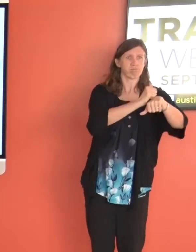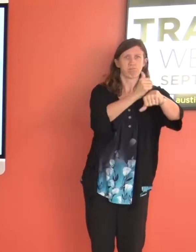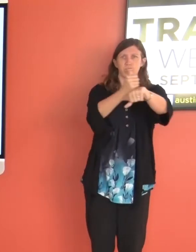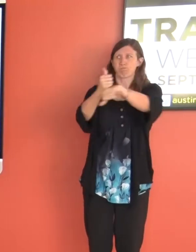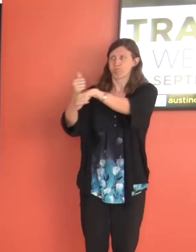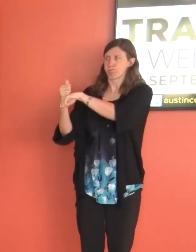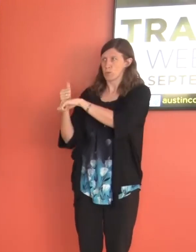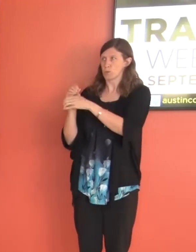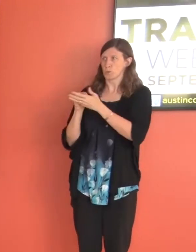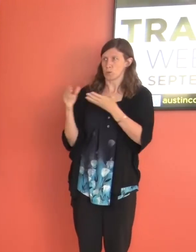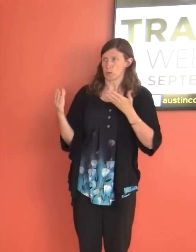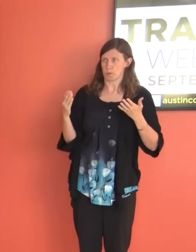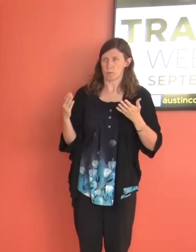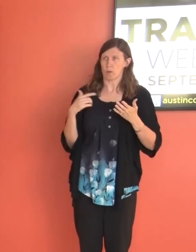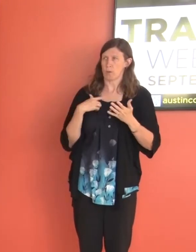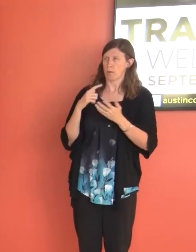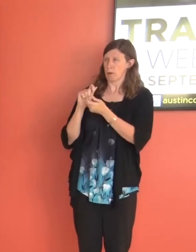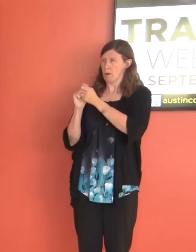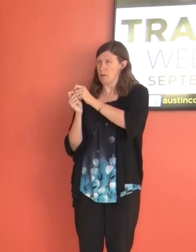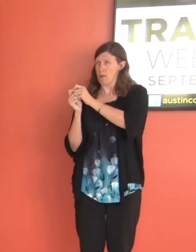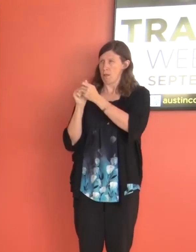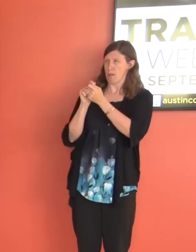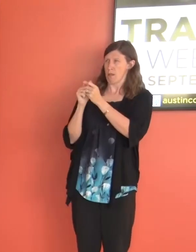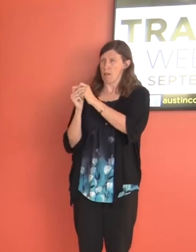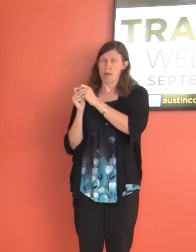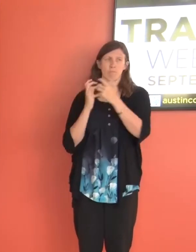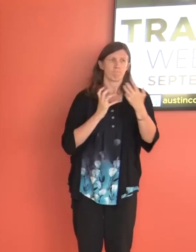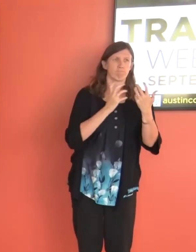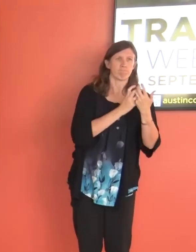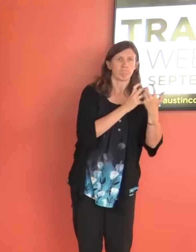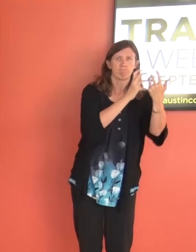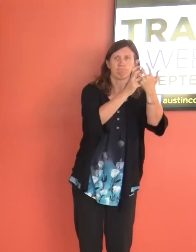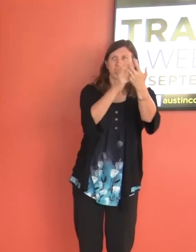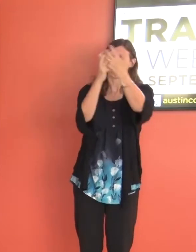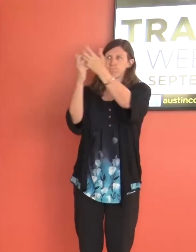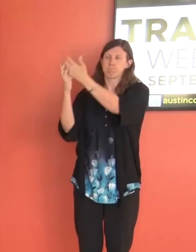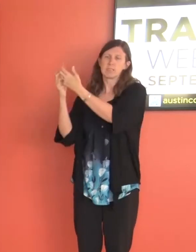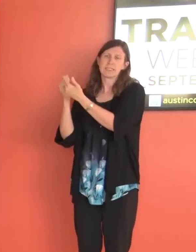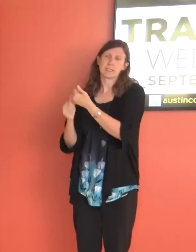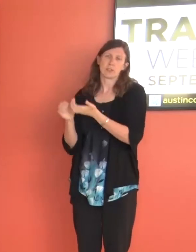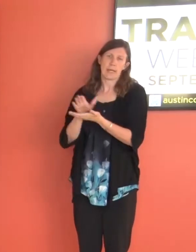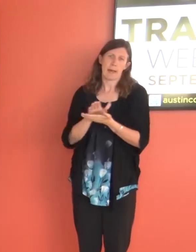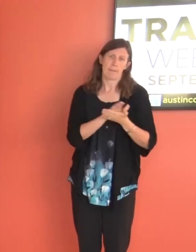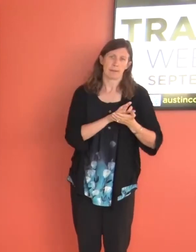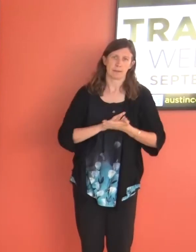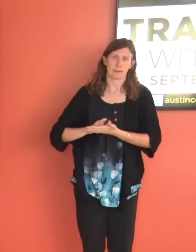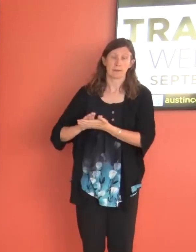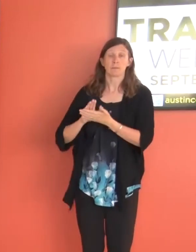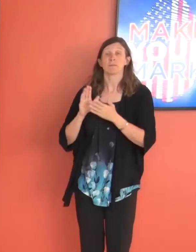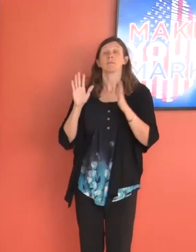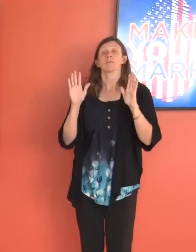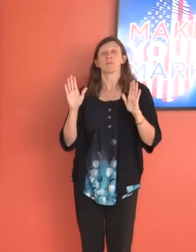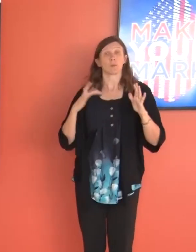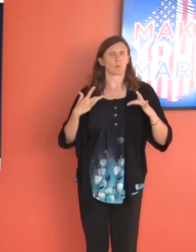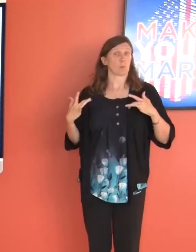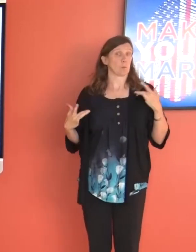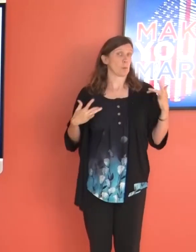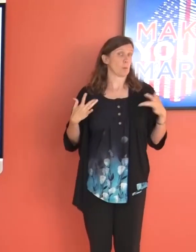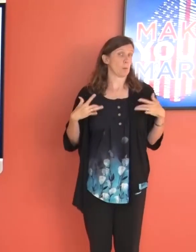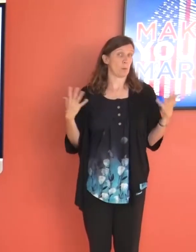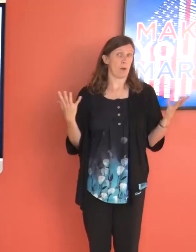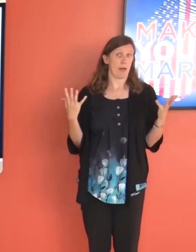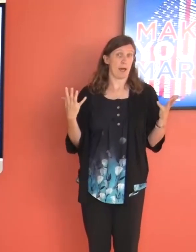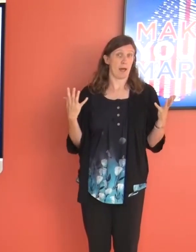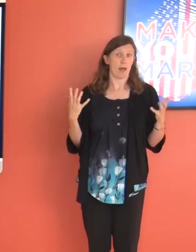campus. So we will adapt the Welcome Center concept to every single campus. So what's so exciting about this, this will